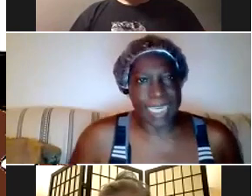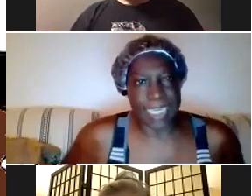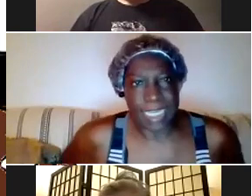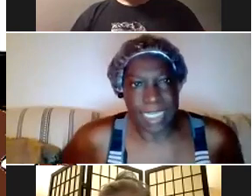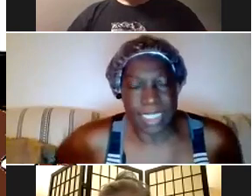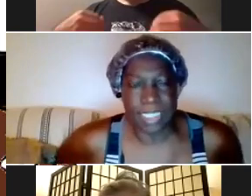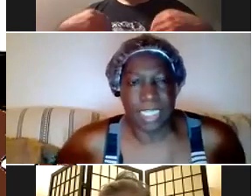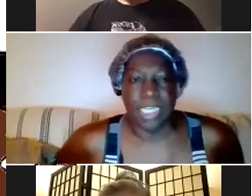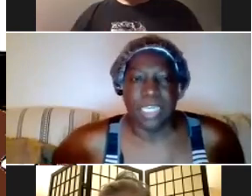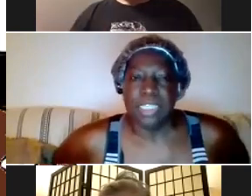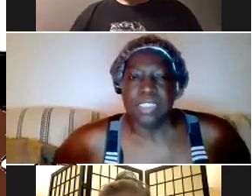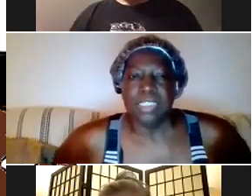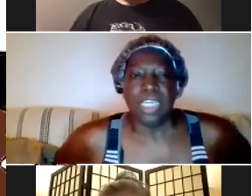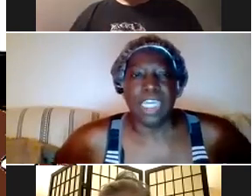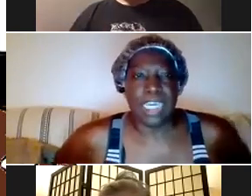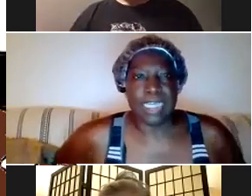Lion